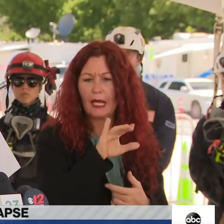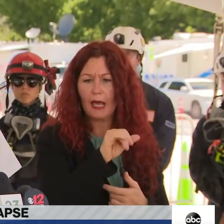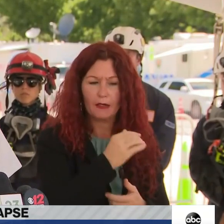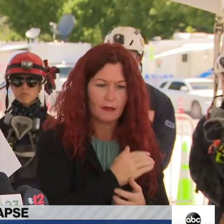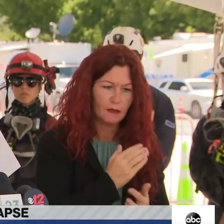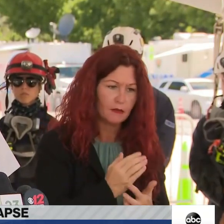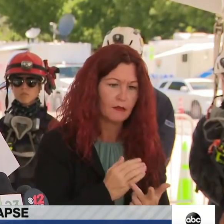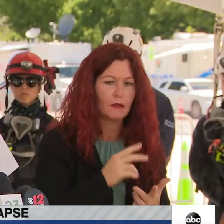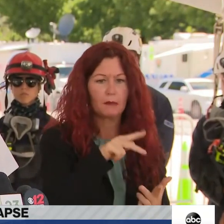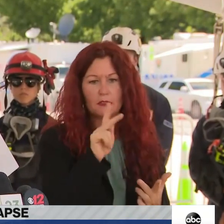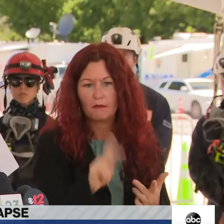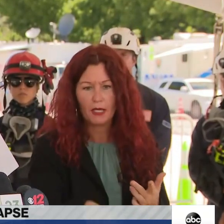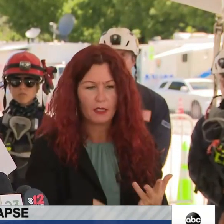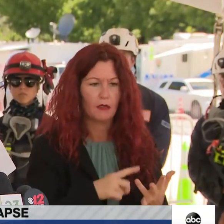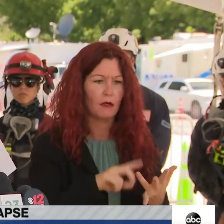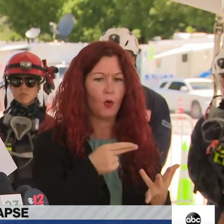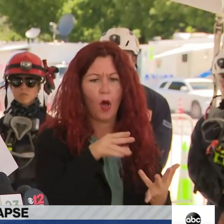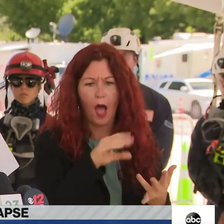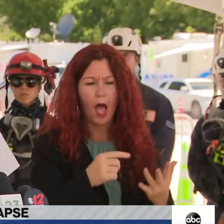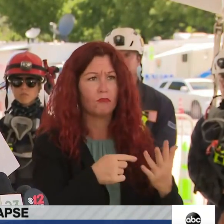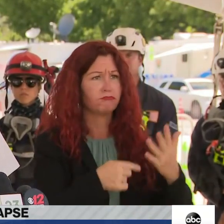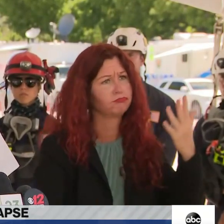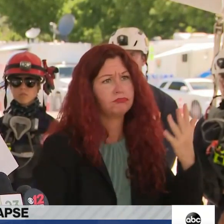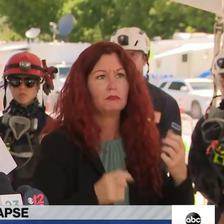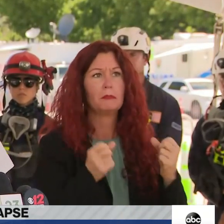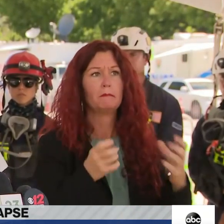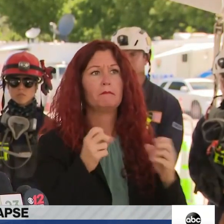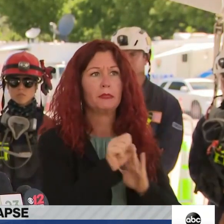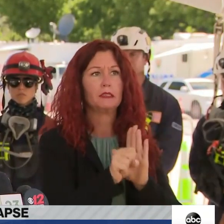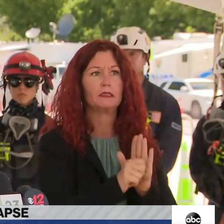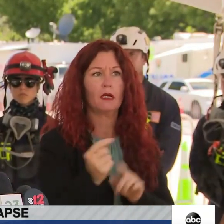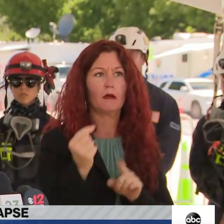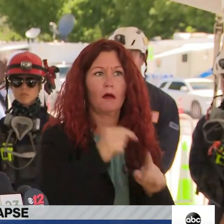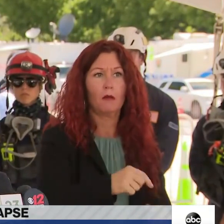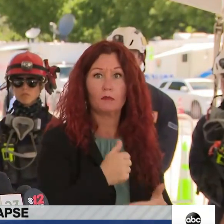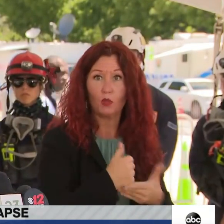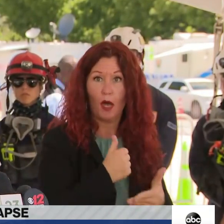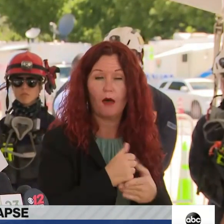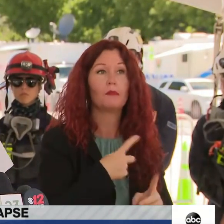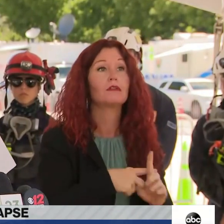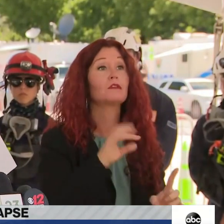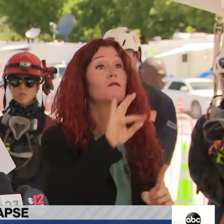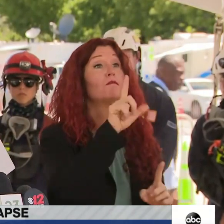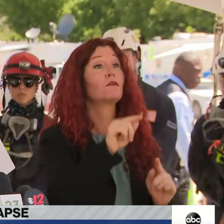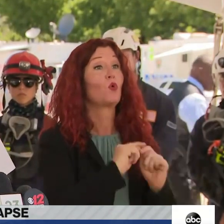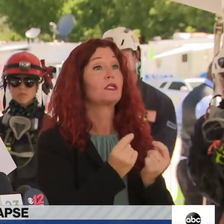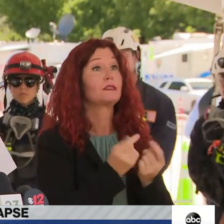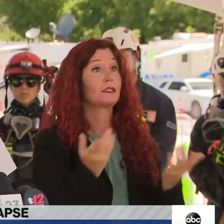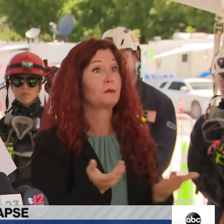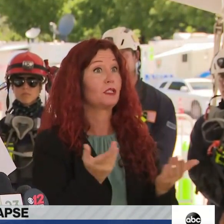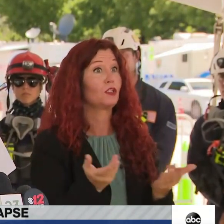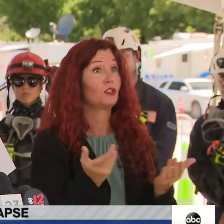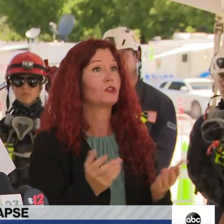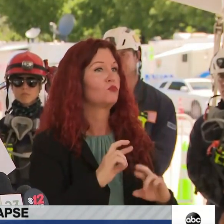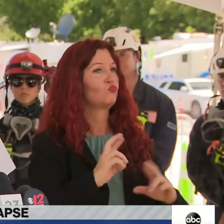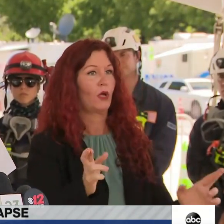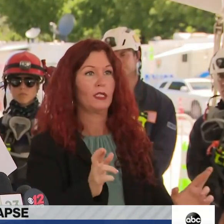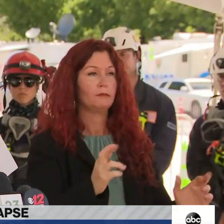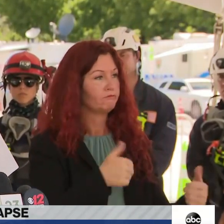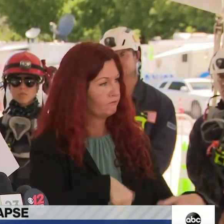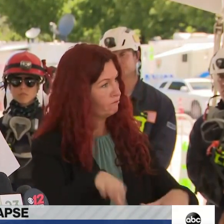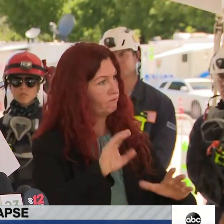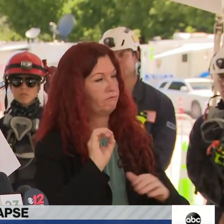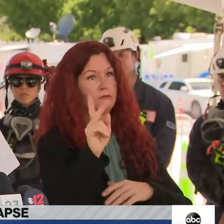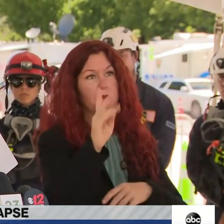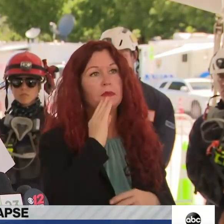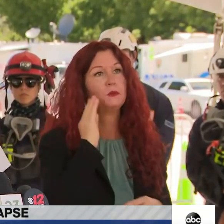forces that are, you know, demobilized and in the process of demobilizing. And as you see, we have a few behind us, Florida Task Force 2, Florida Task Force